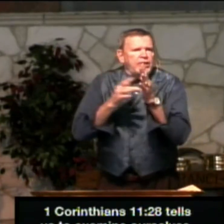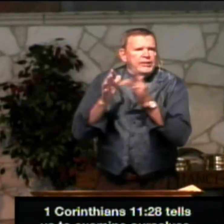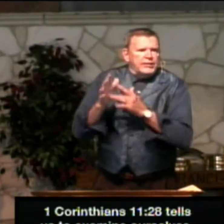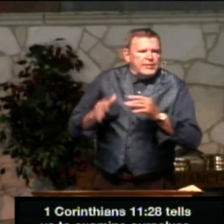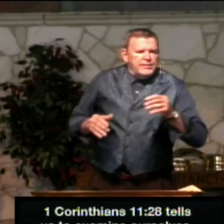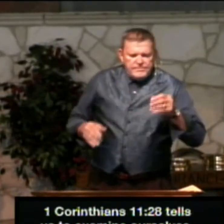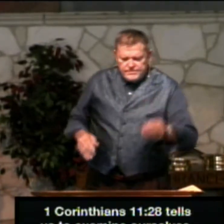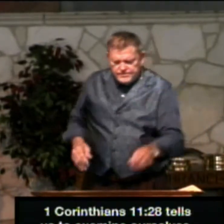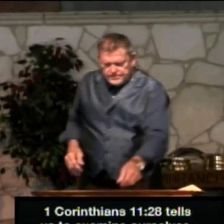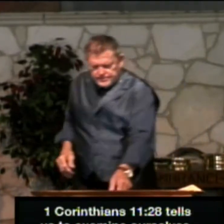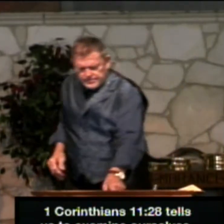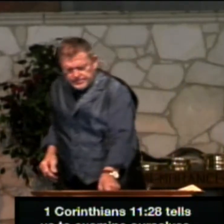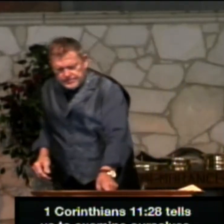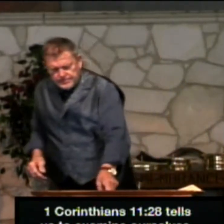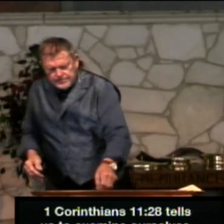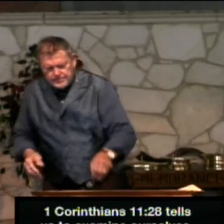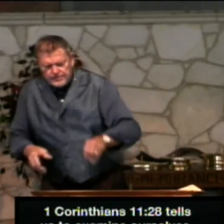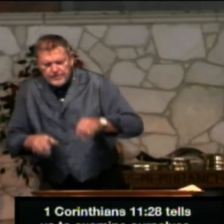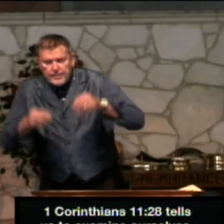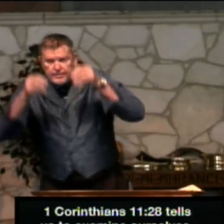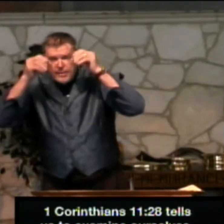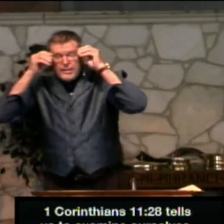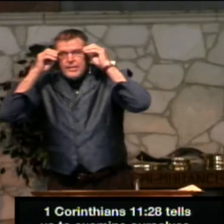Thank you, Jesus.